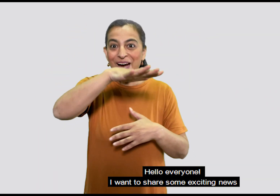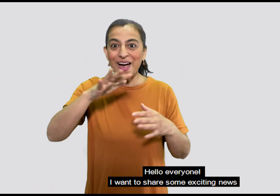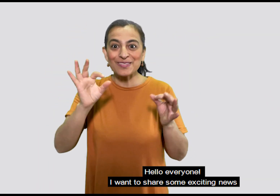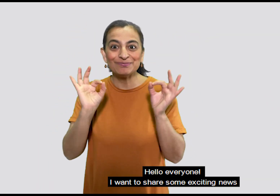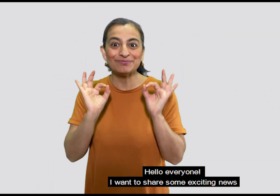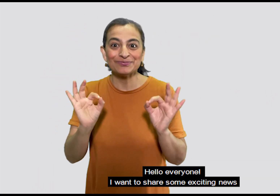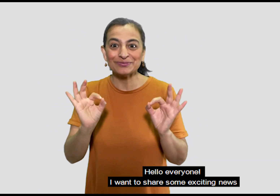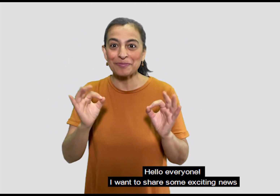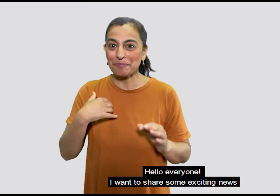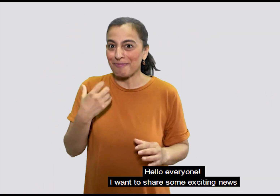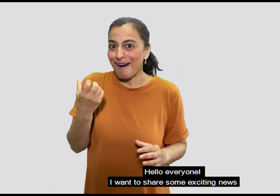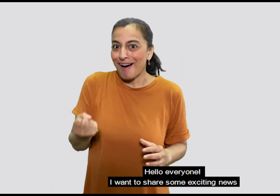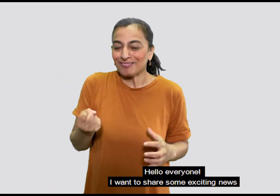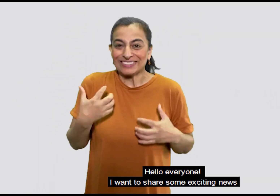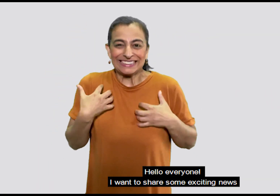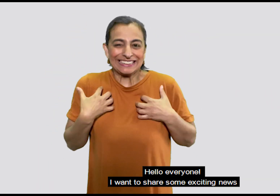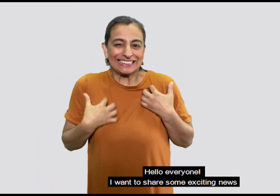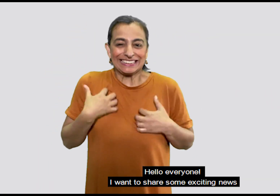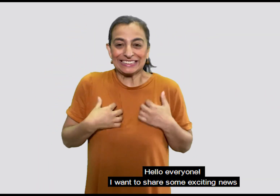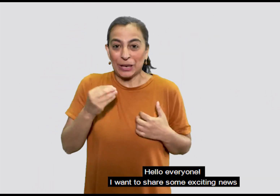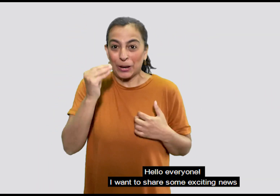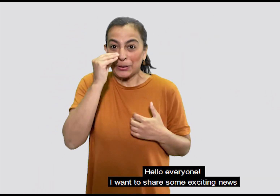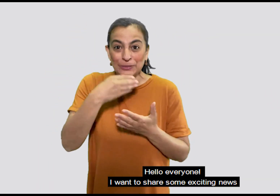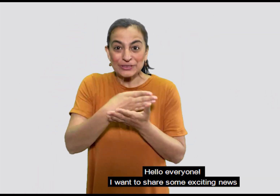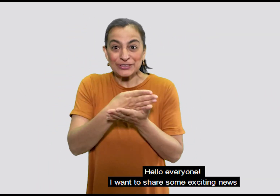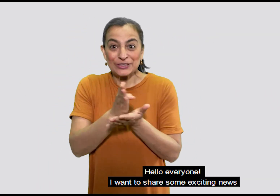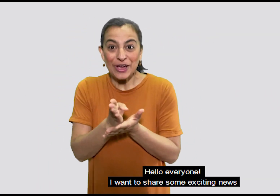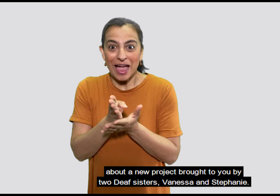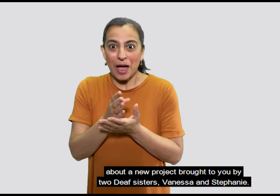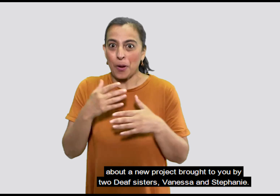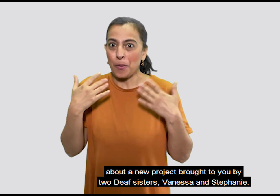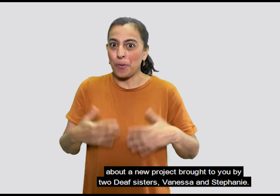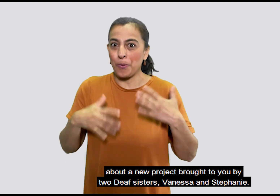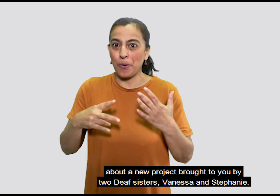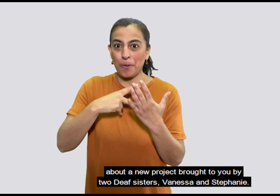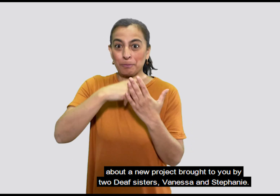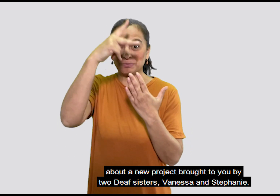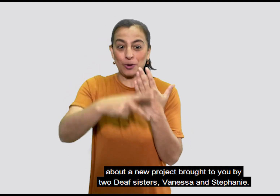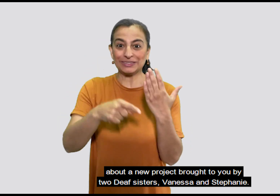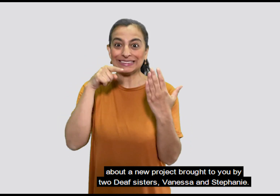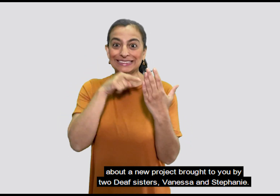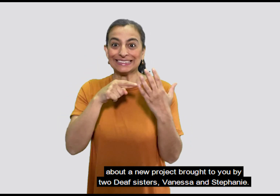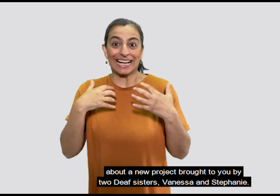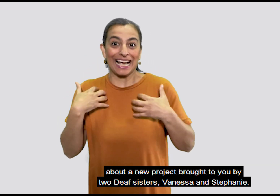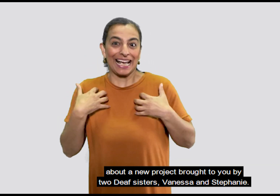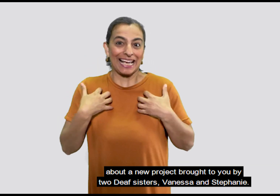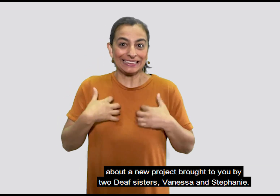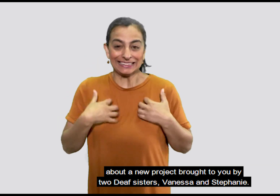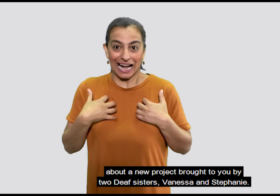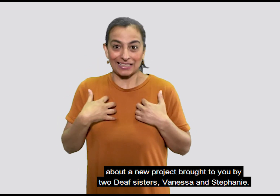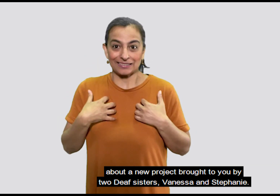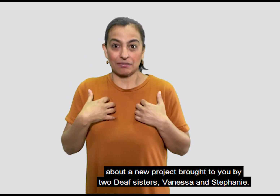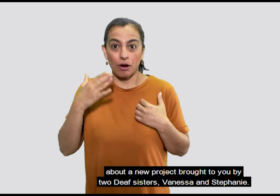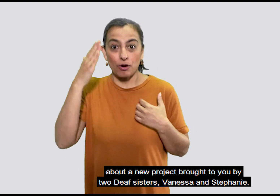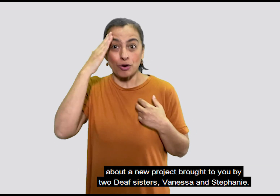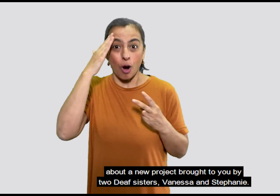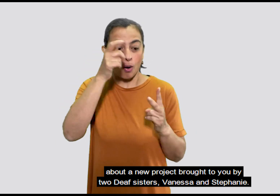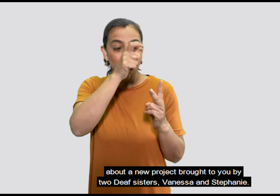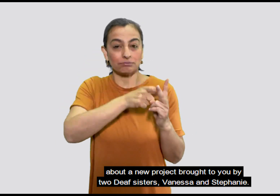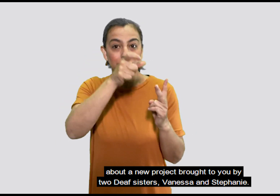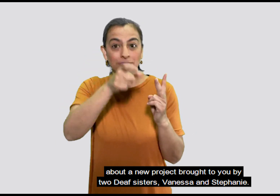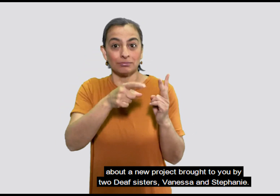Hello everyone. I want to share some exciting news about a new project brought to you by two deaf